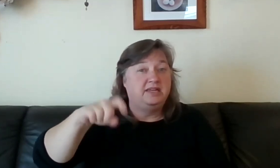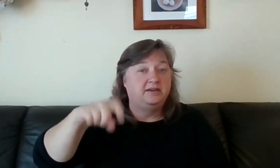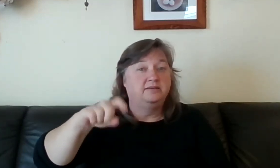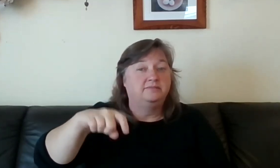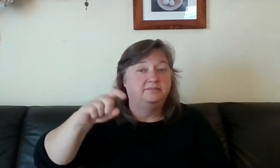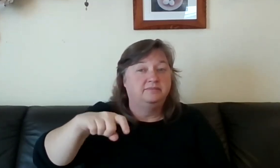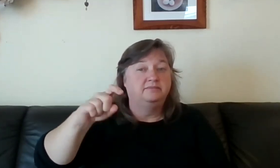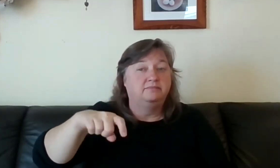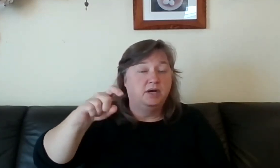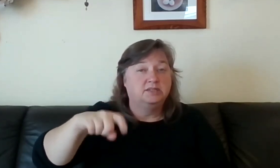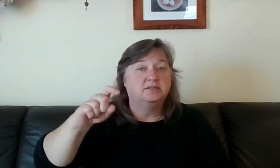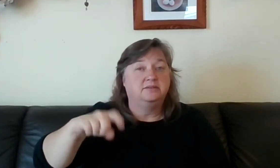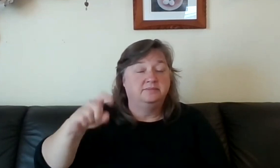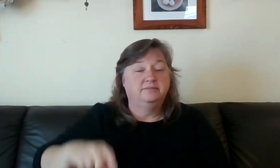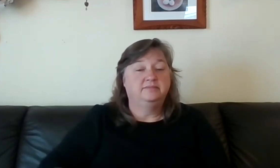Need. Must.